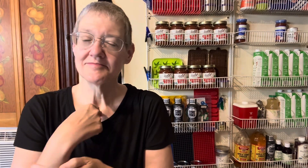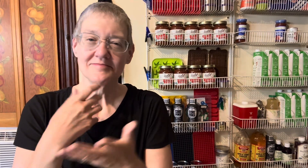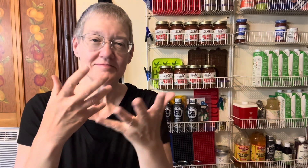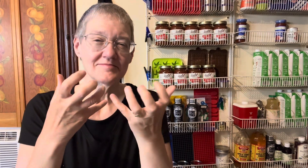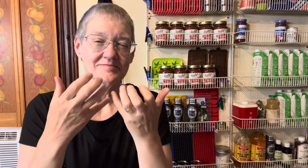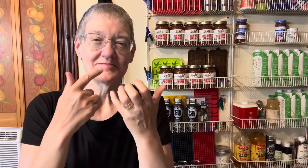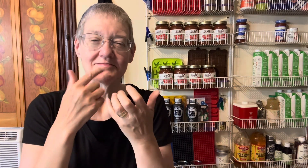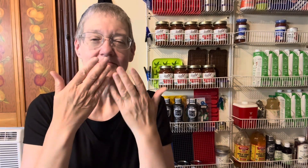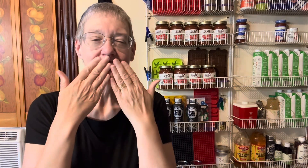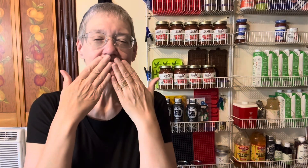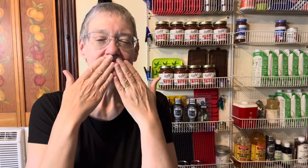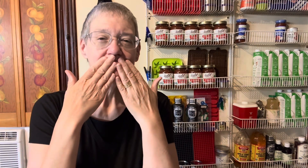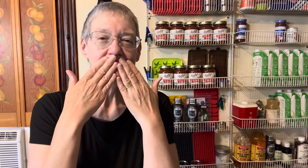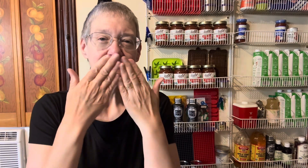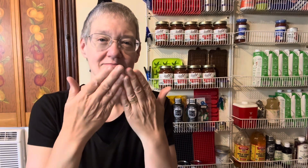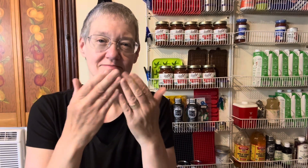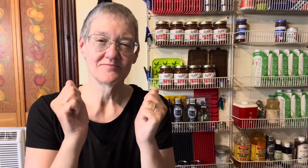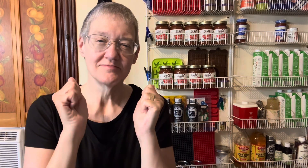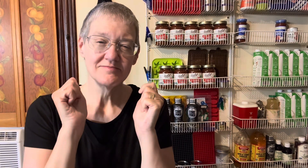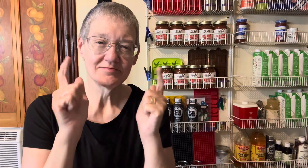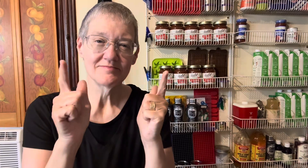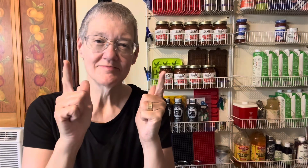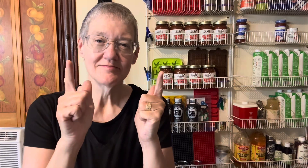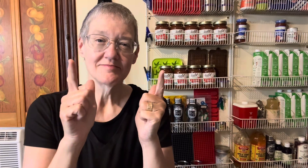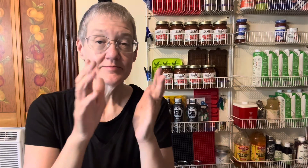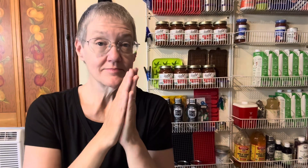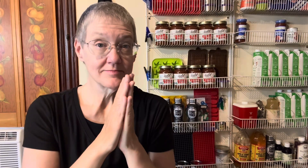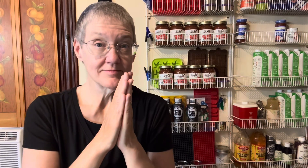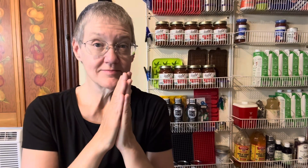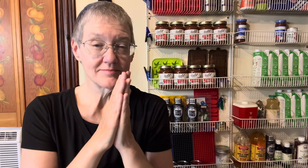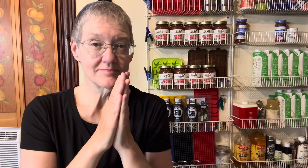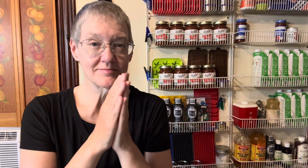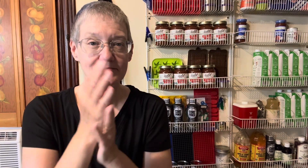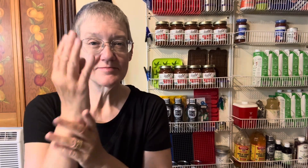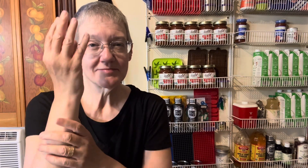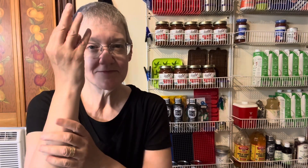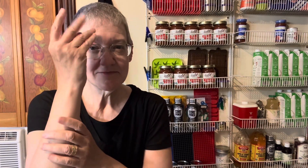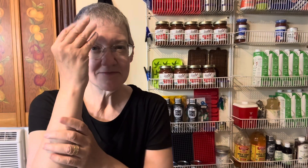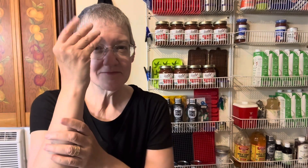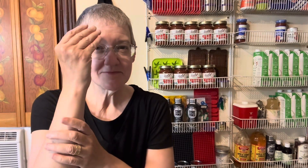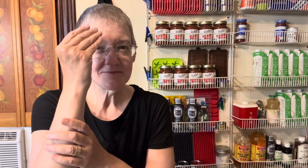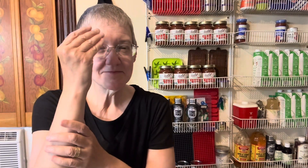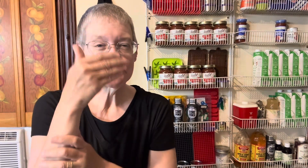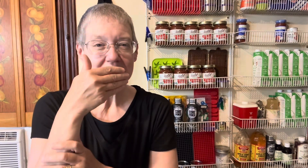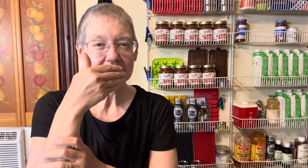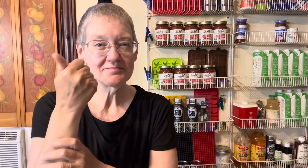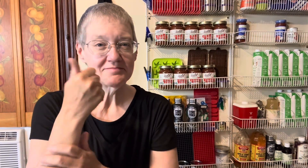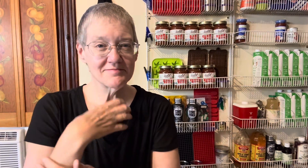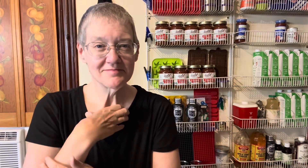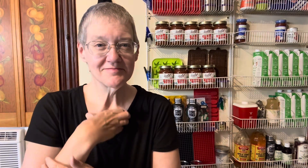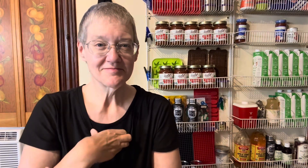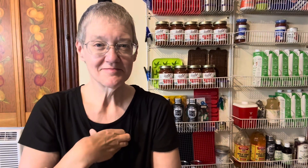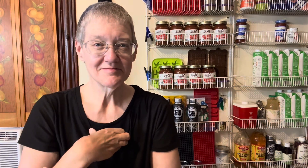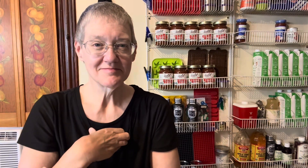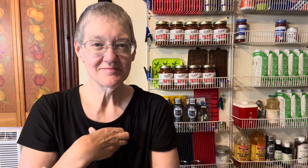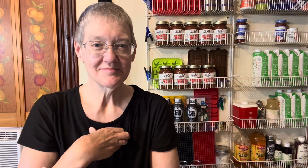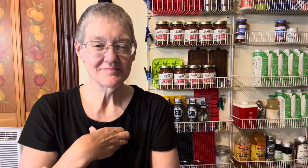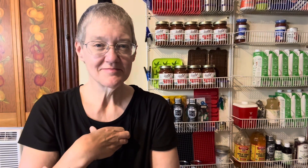And I want to say thank you for all of your prayers, your thoughts, and your best wishes as